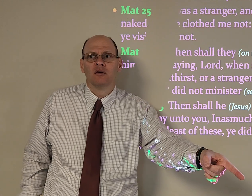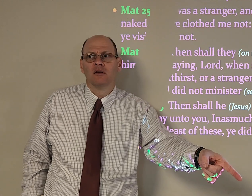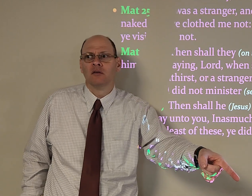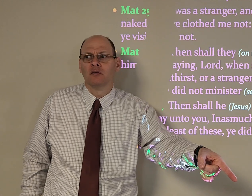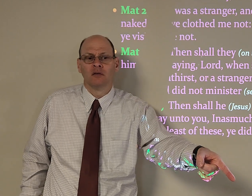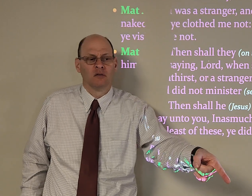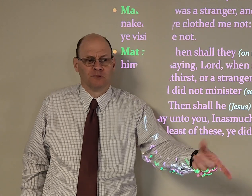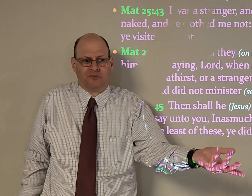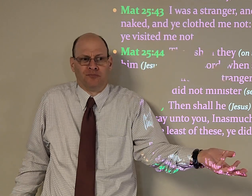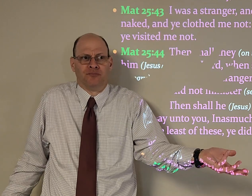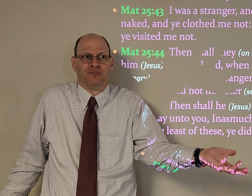these,